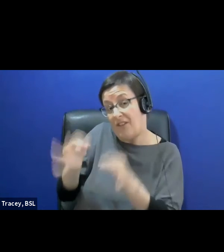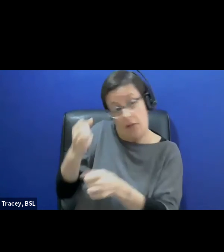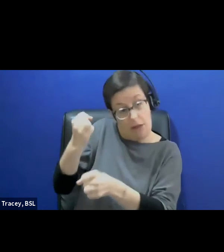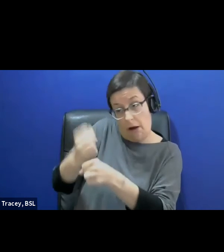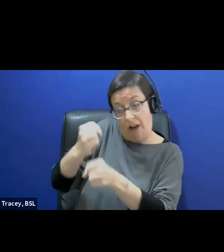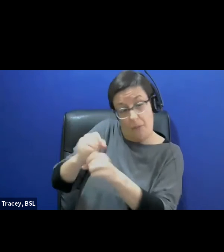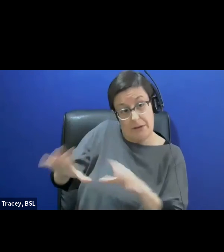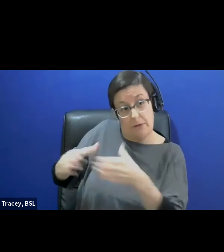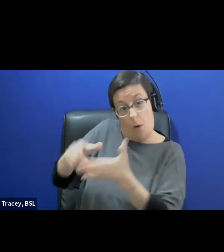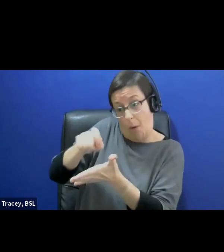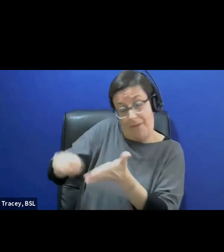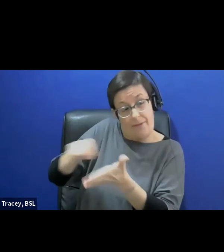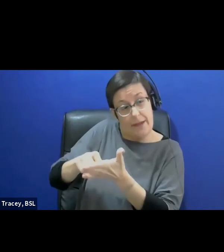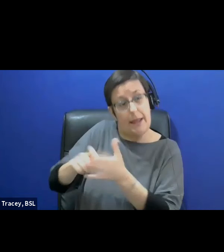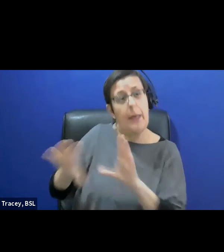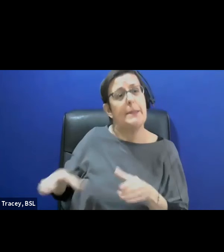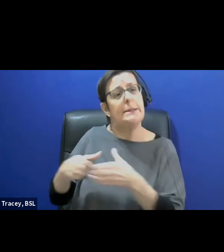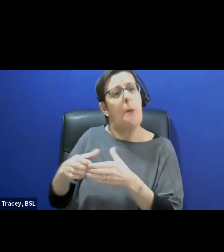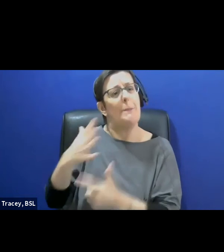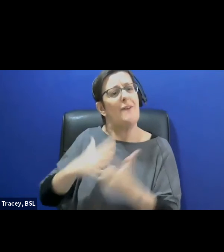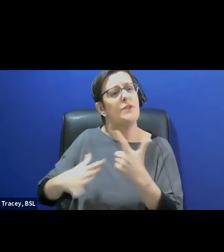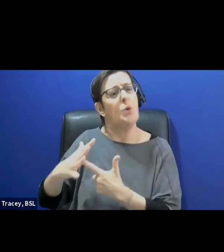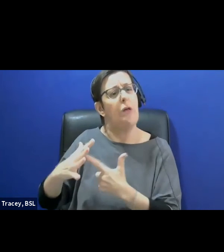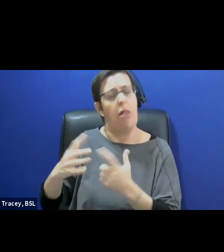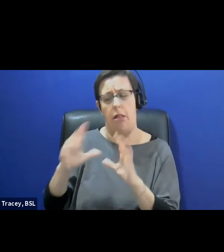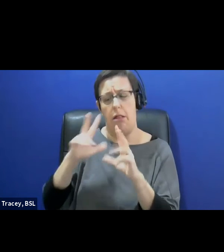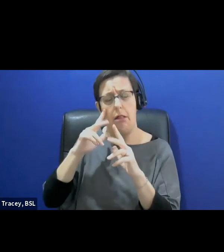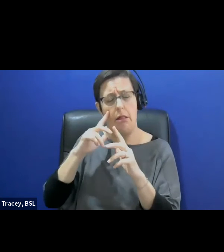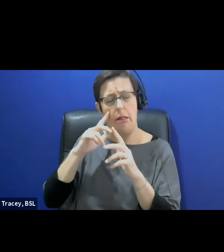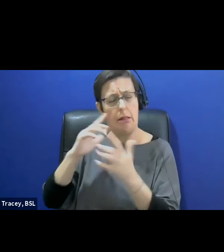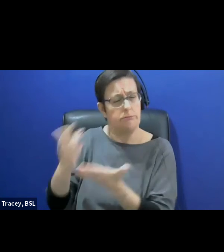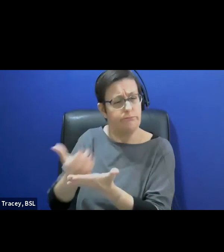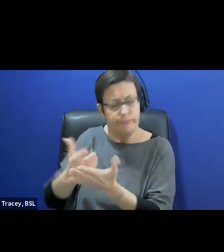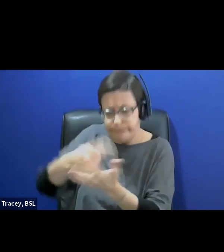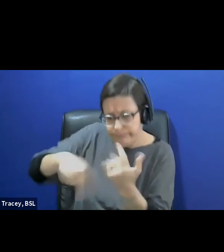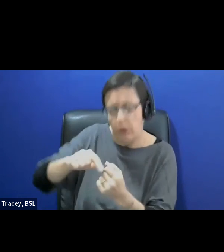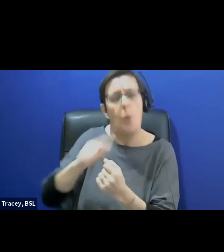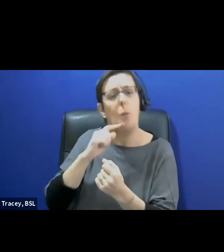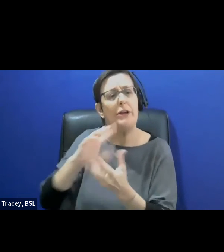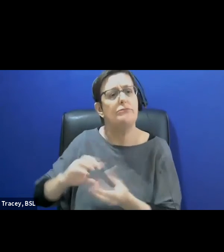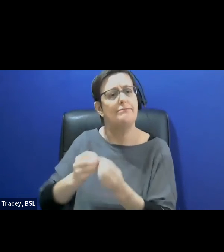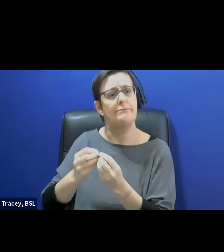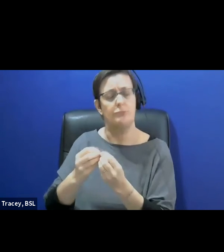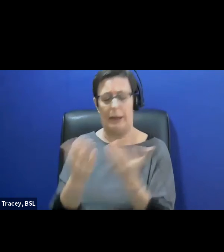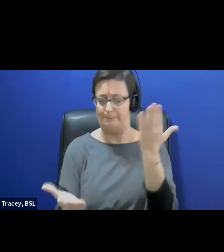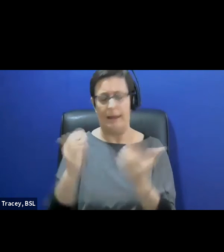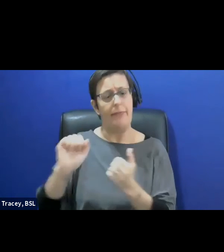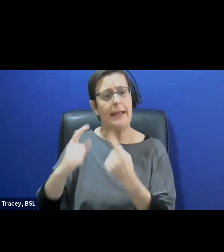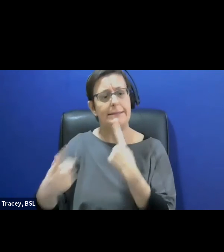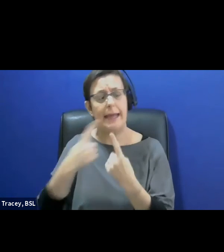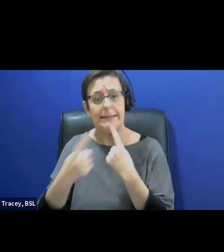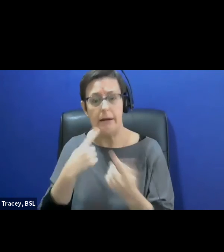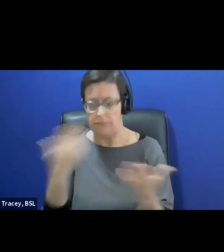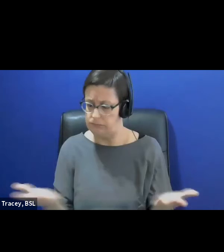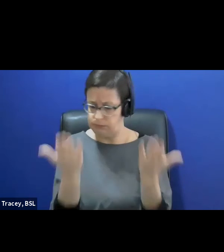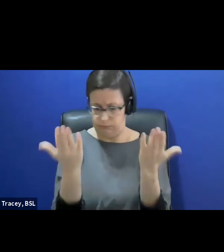Department of Social. So we gathered all this list of the persons with disabilities in the cities, but then we